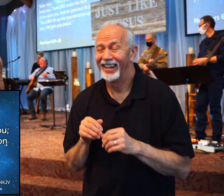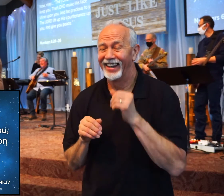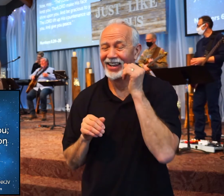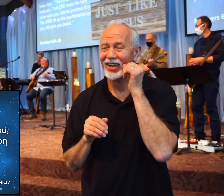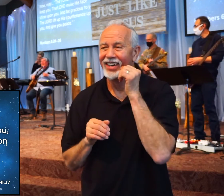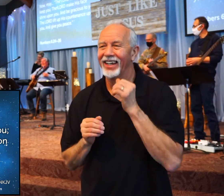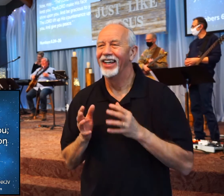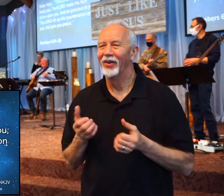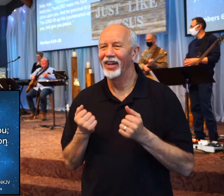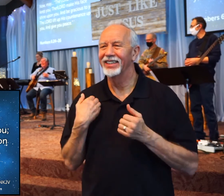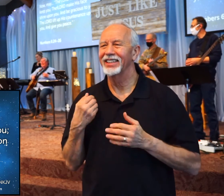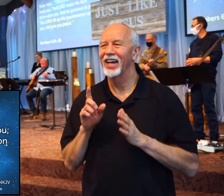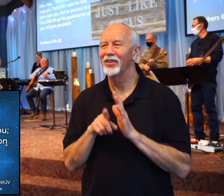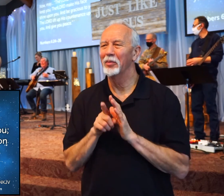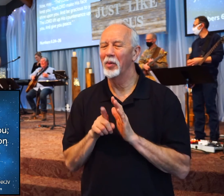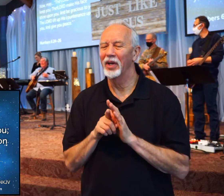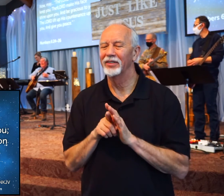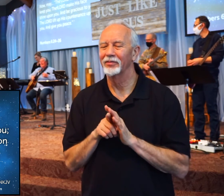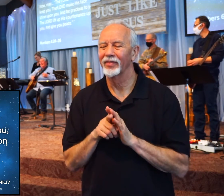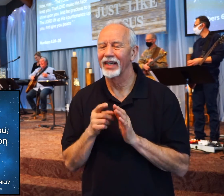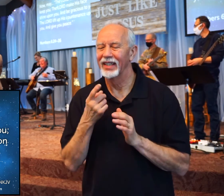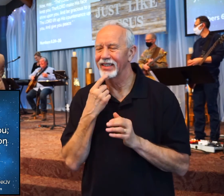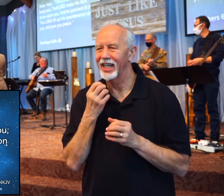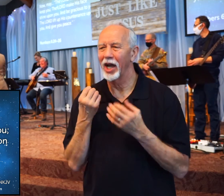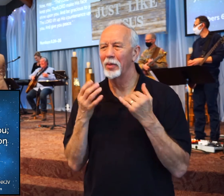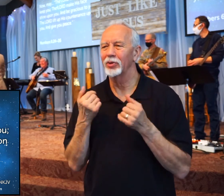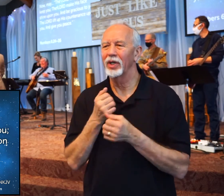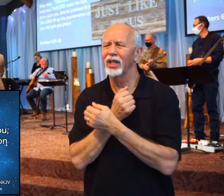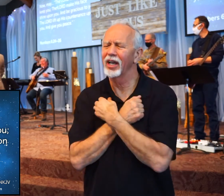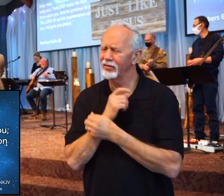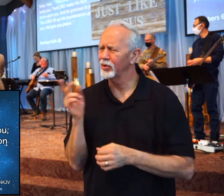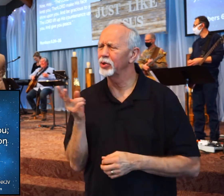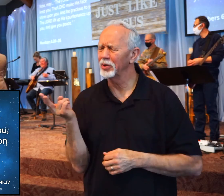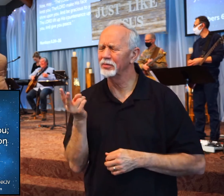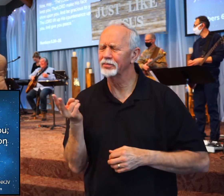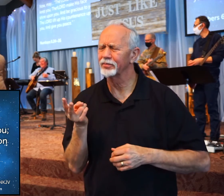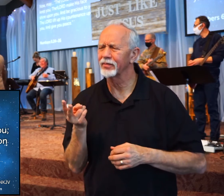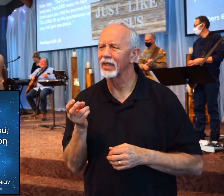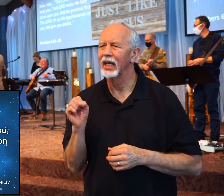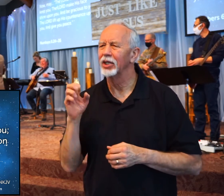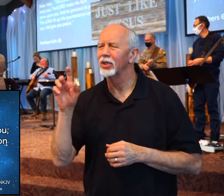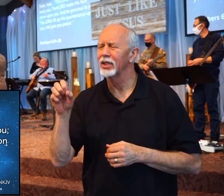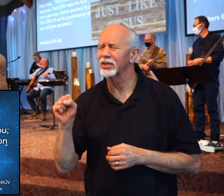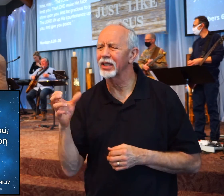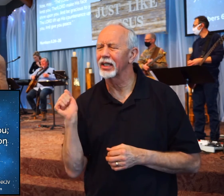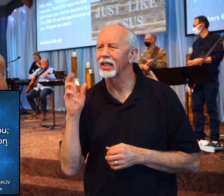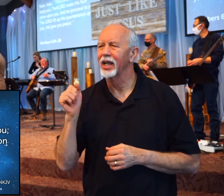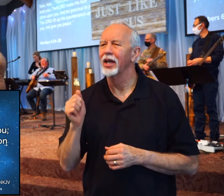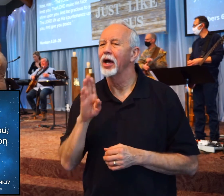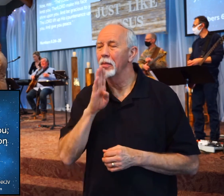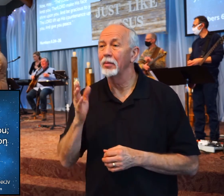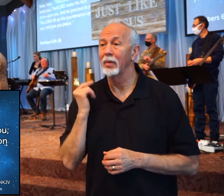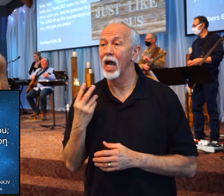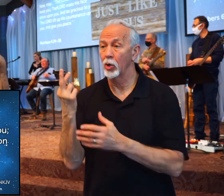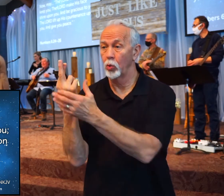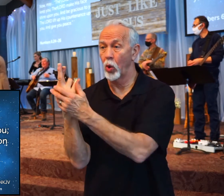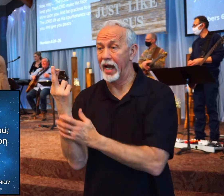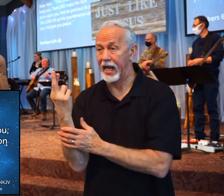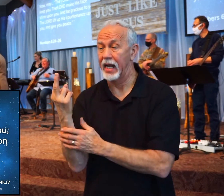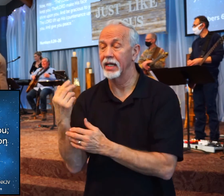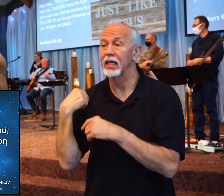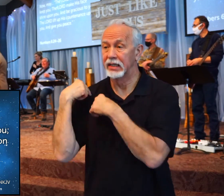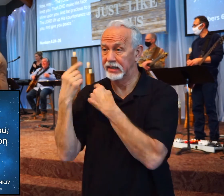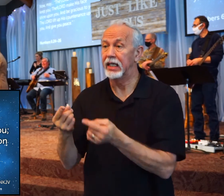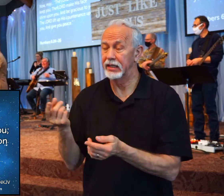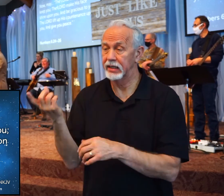We want to take just a moment to say how much we love you guys. Susan has been my right hand since day one. I